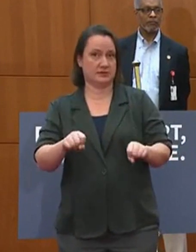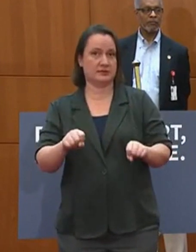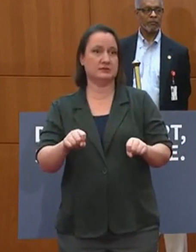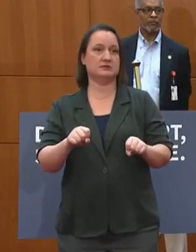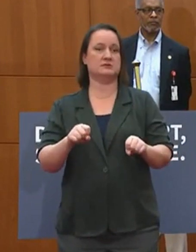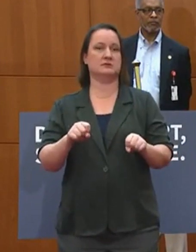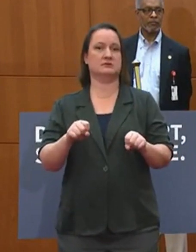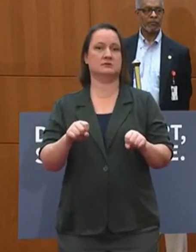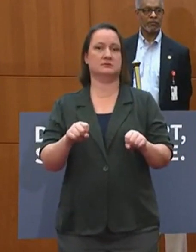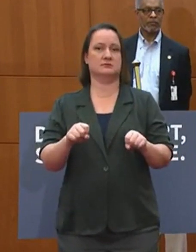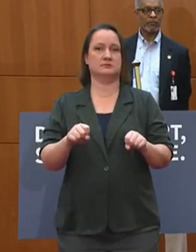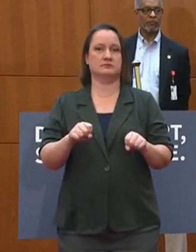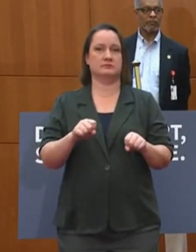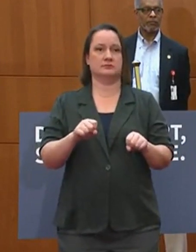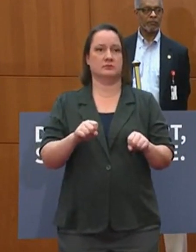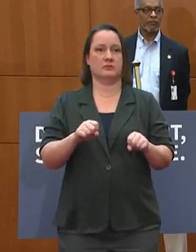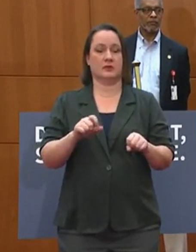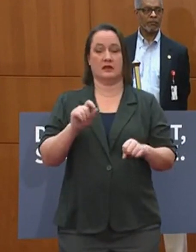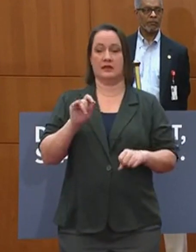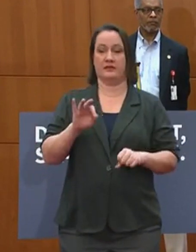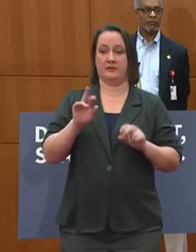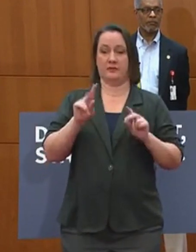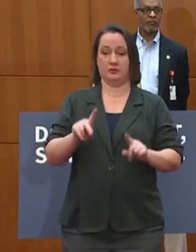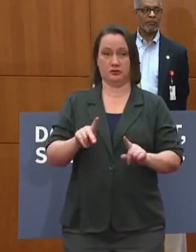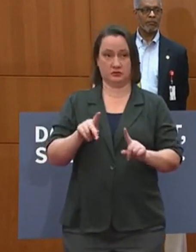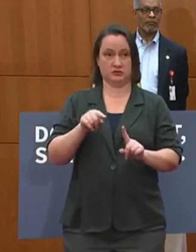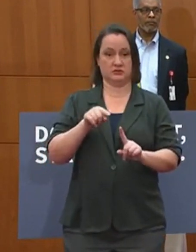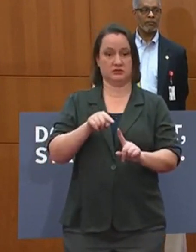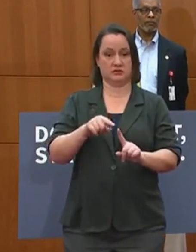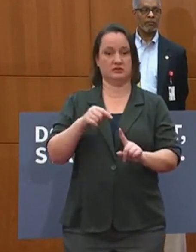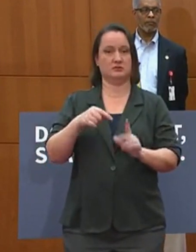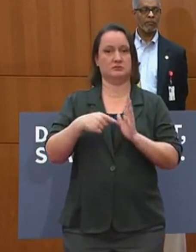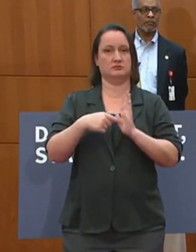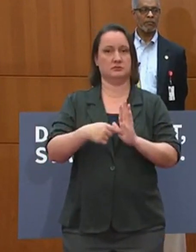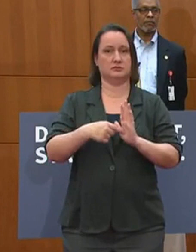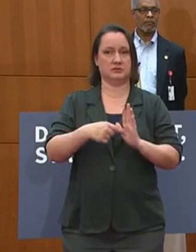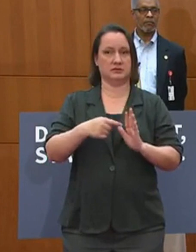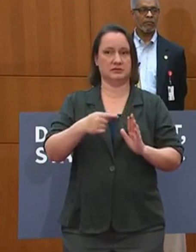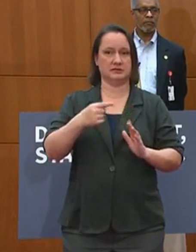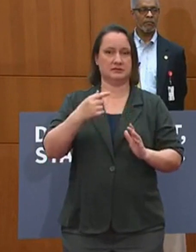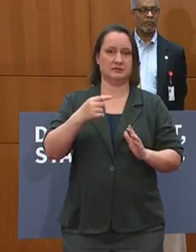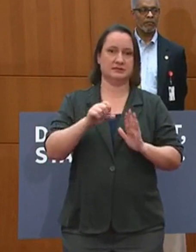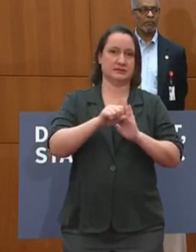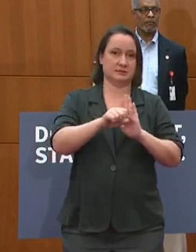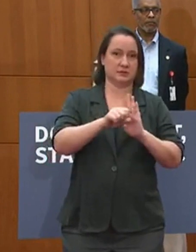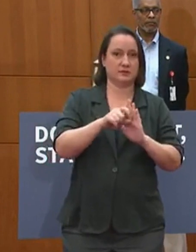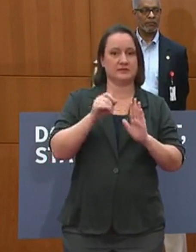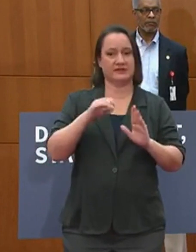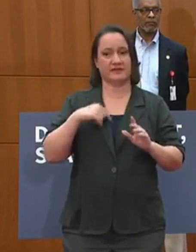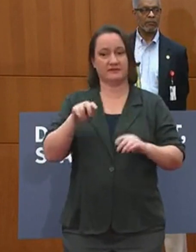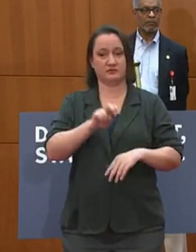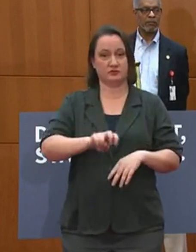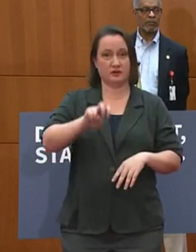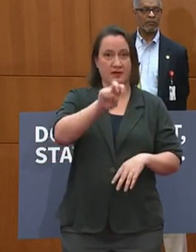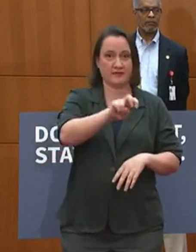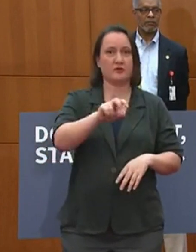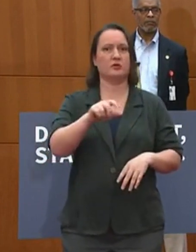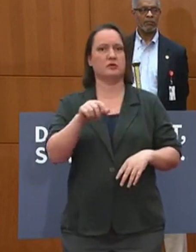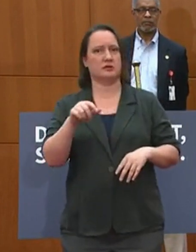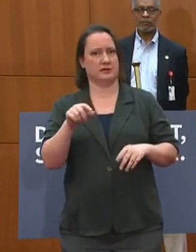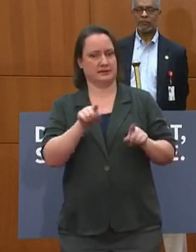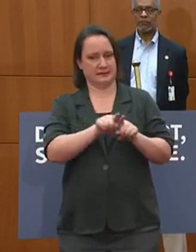when individuals have symptoms, if they've traveled, if they've had contacts, etc., they're going through the same